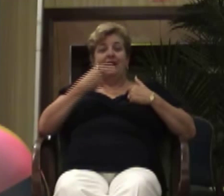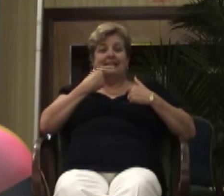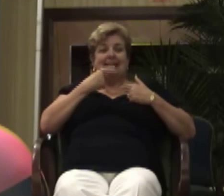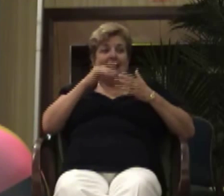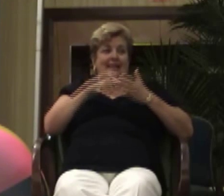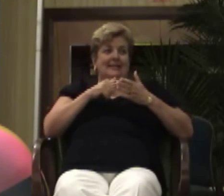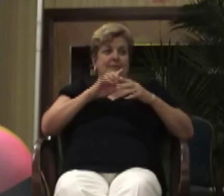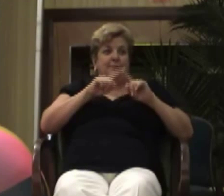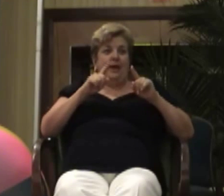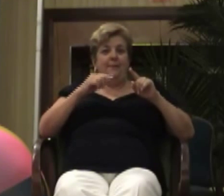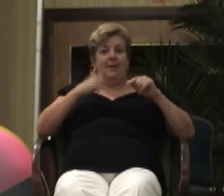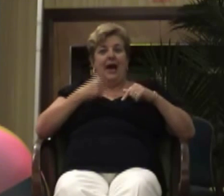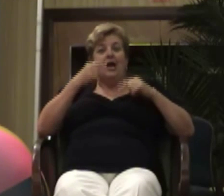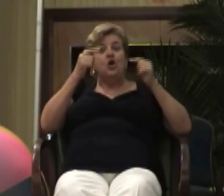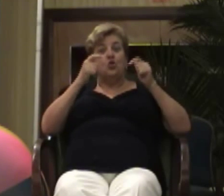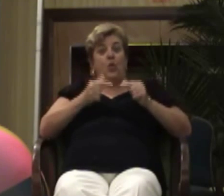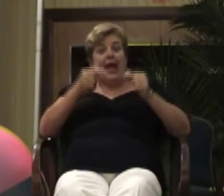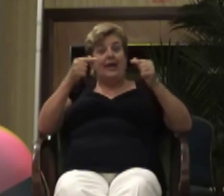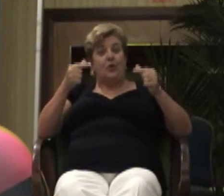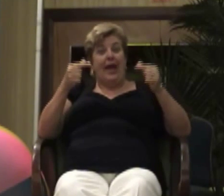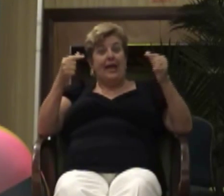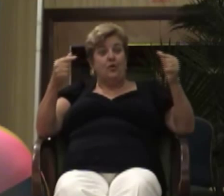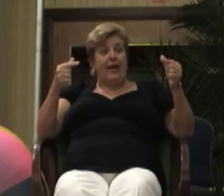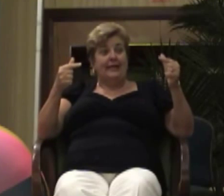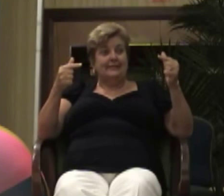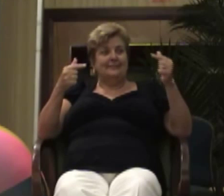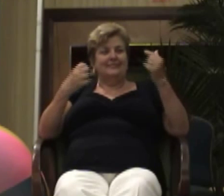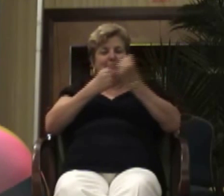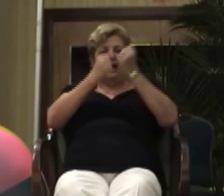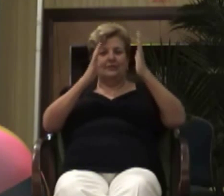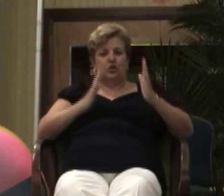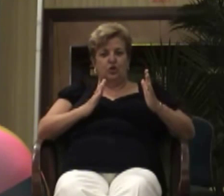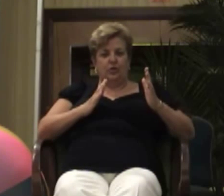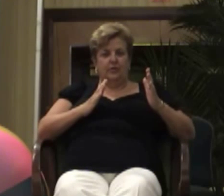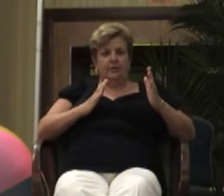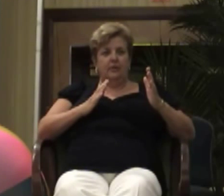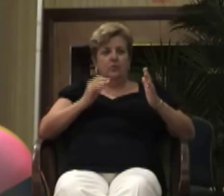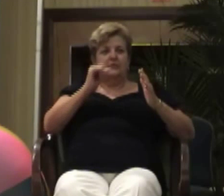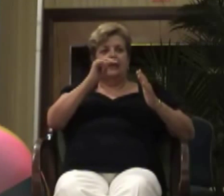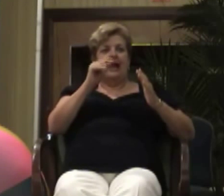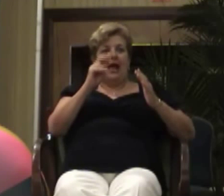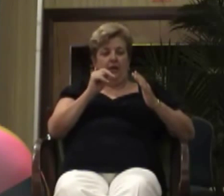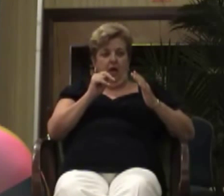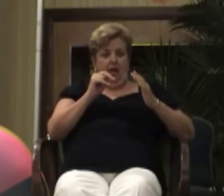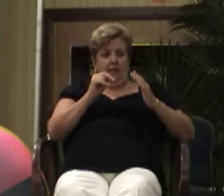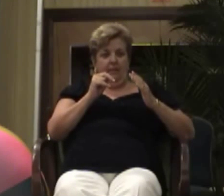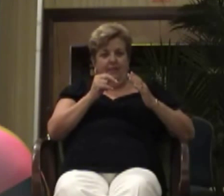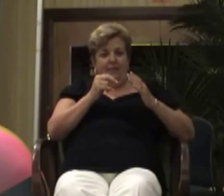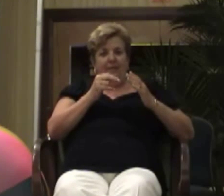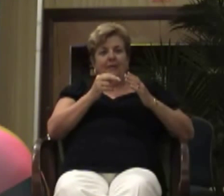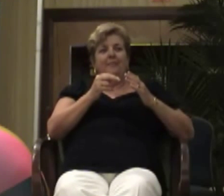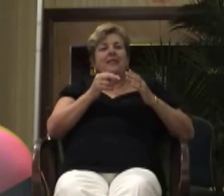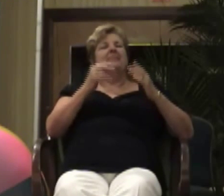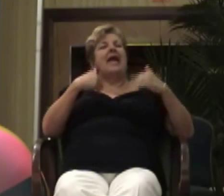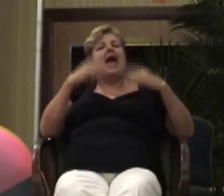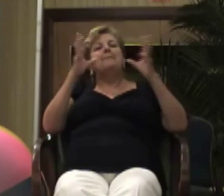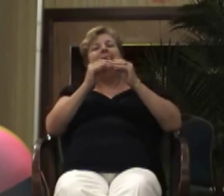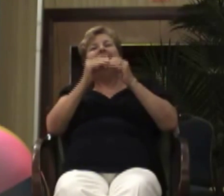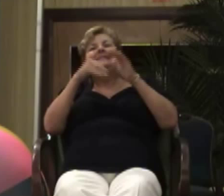my great-great-grand sponsor was in Alanon before there was Alanon. She met in the kitchen of the place where the little